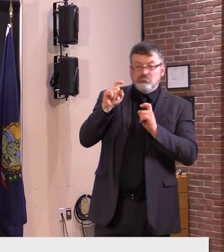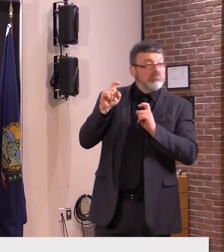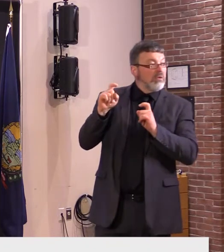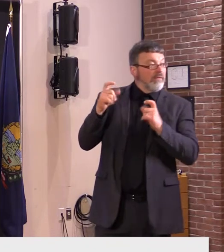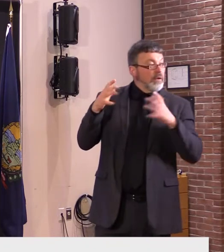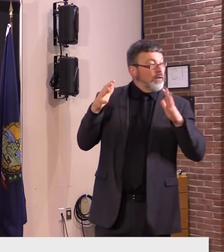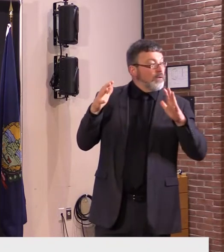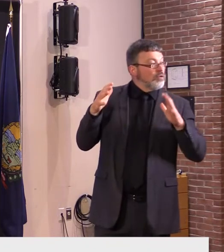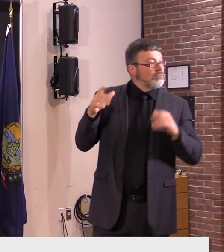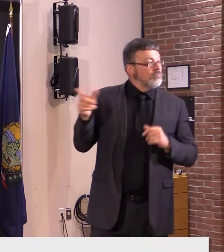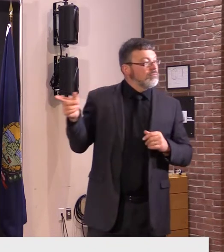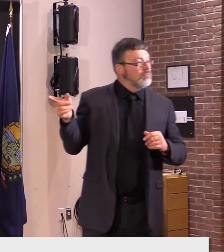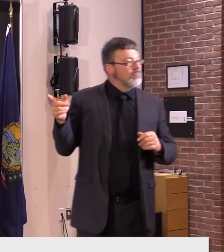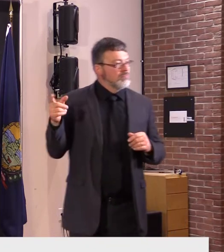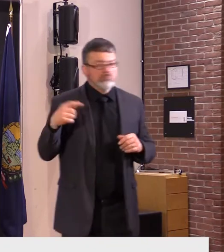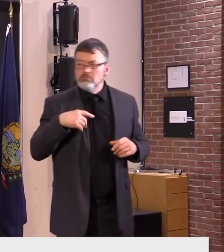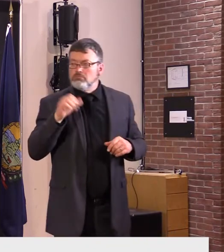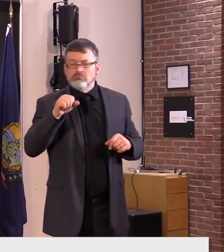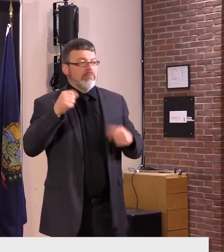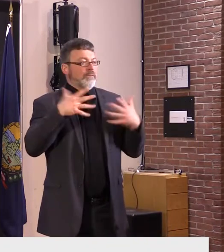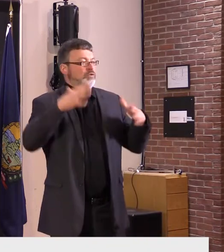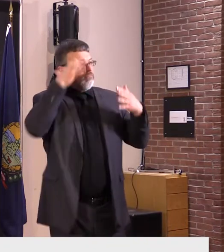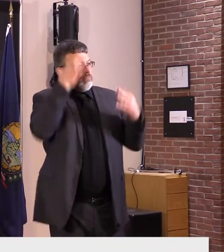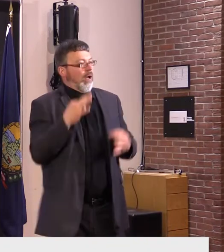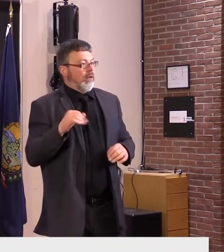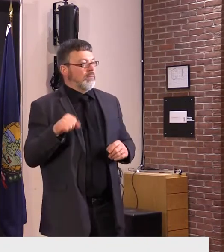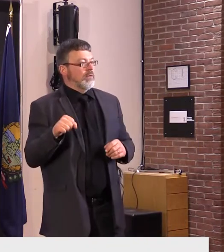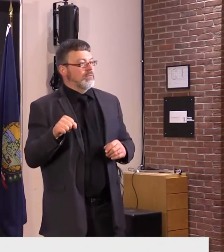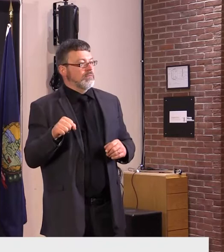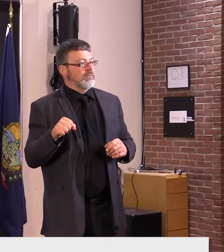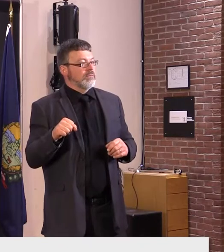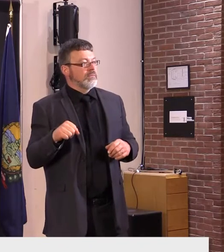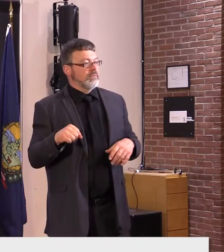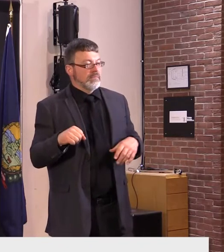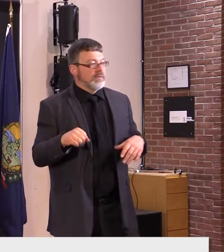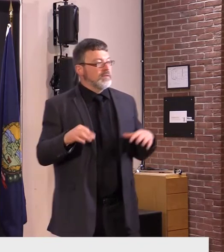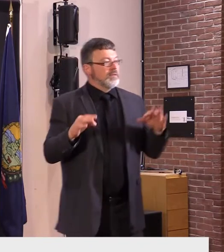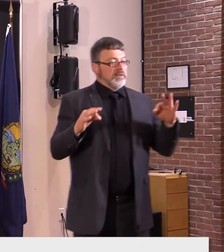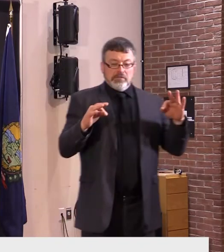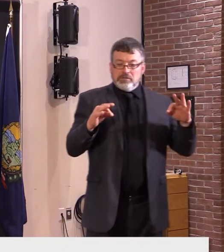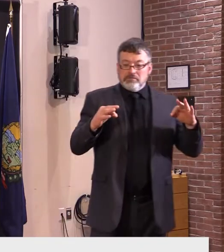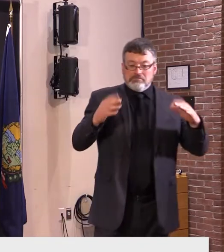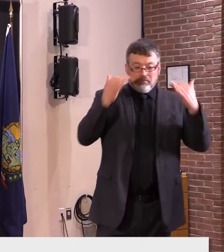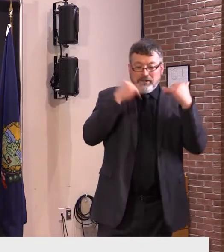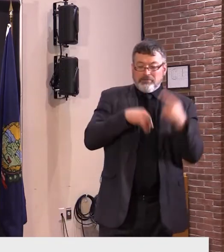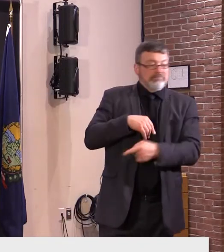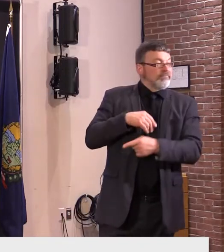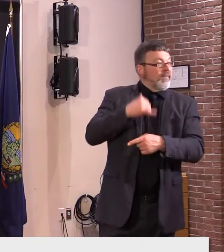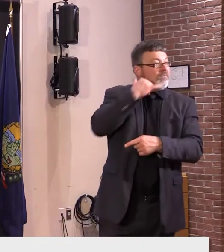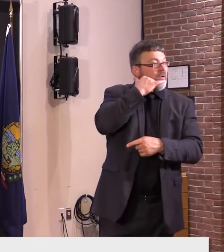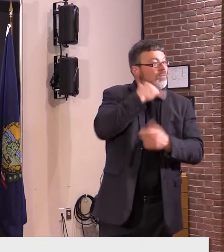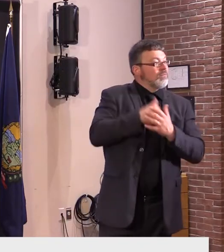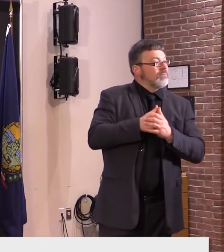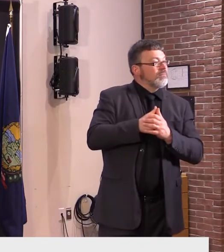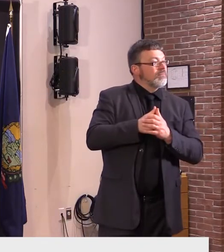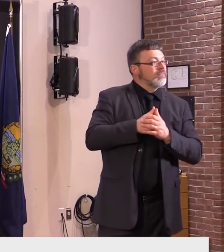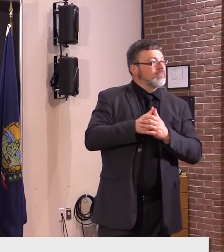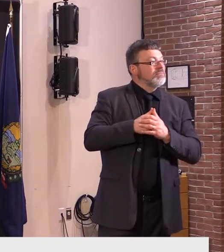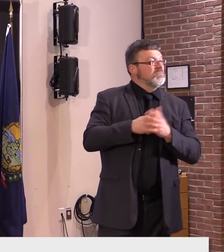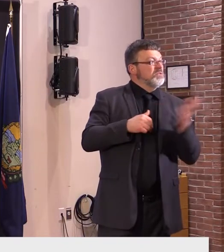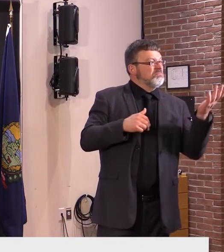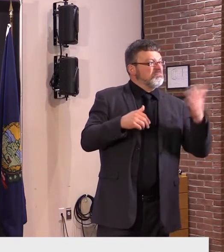that. All right. We'll move on to the phones. Starting with Greg Lamoureux, County